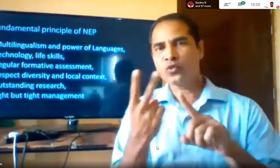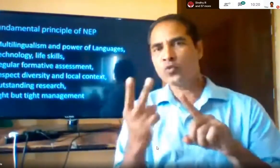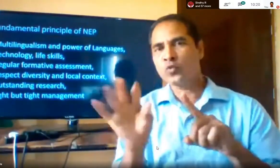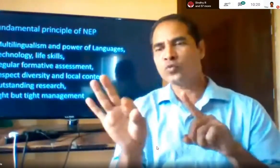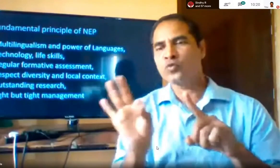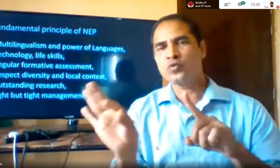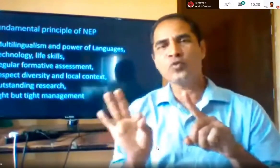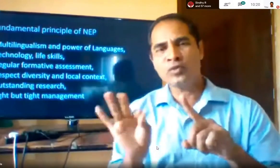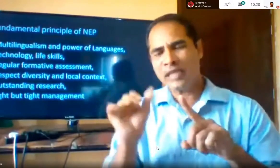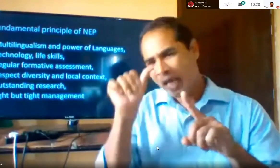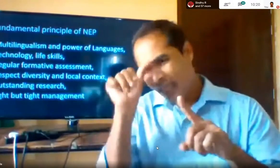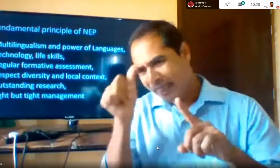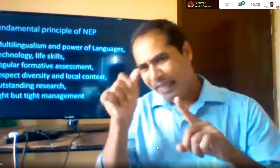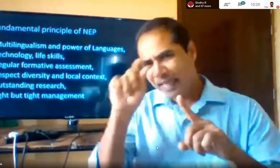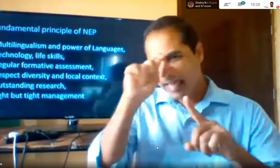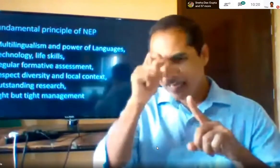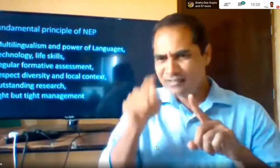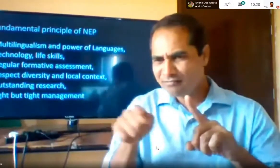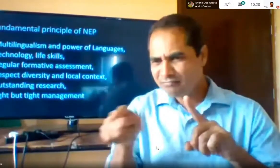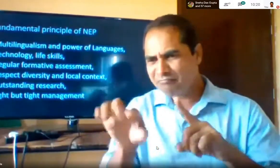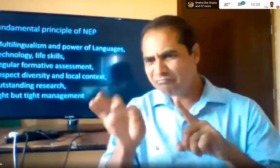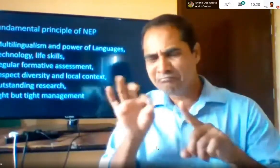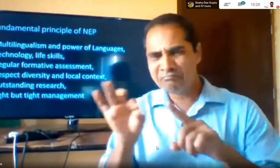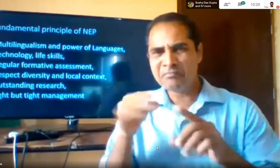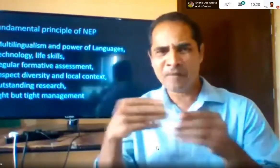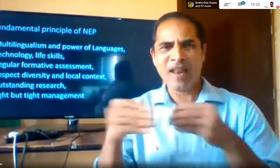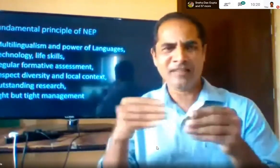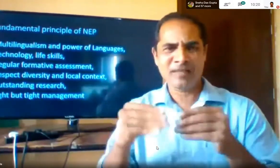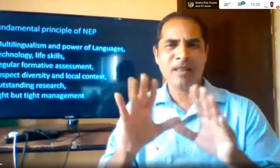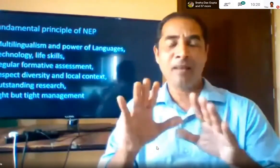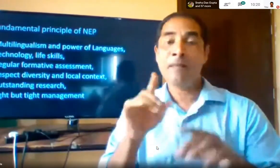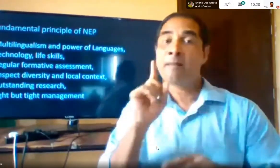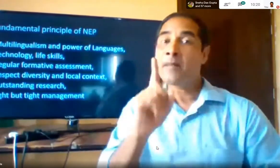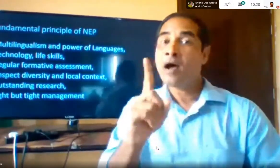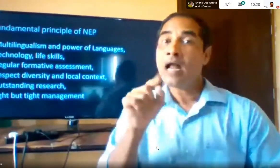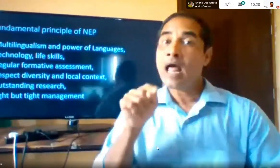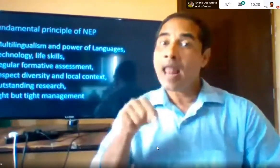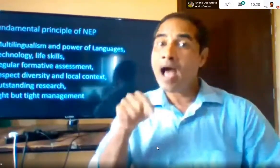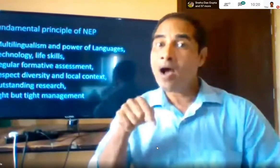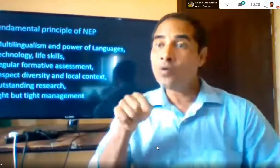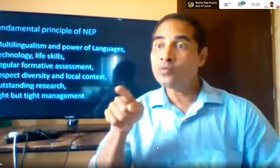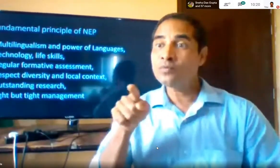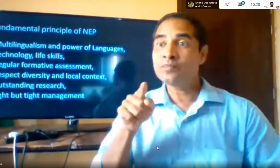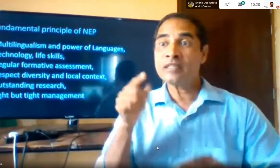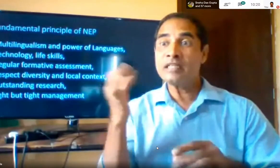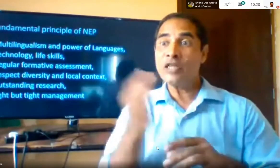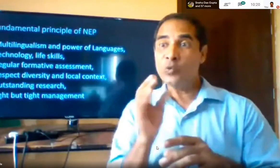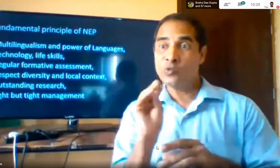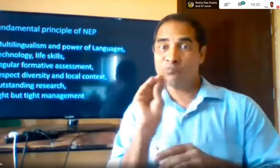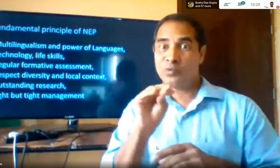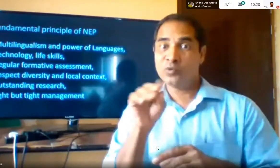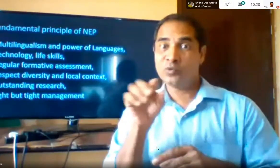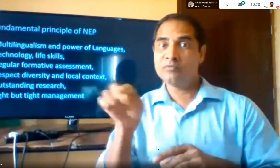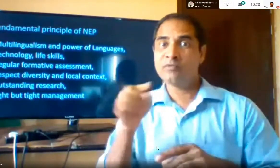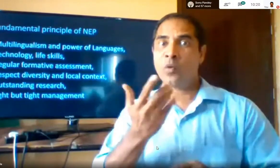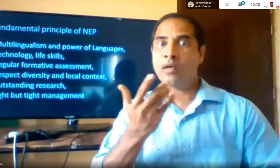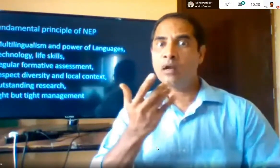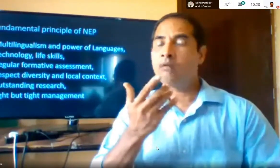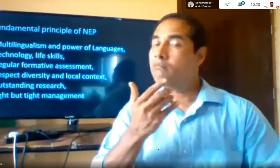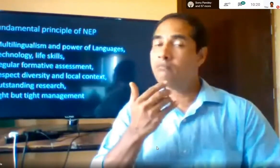mother tongue, we will choose only 2 languages, maybe the mother tongue and another language. But now we have